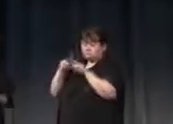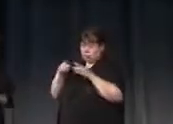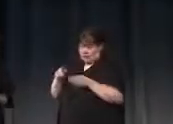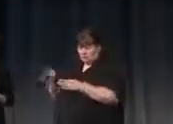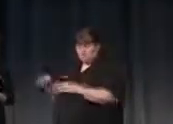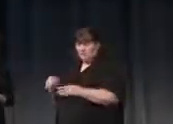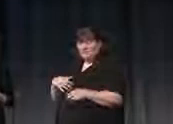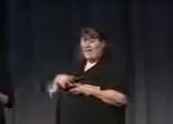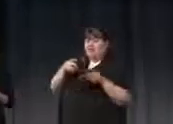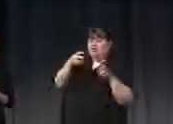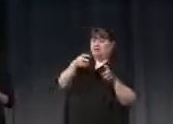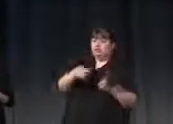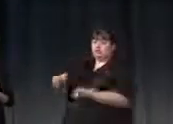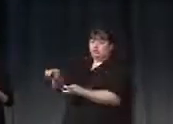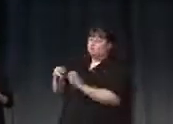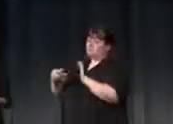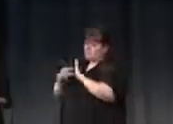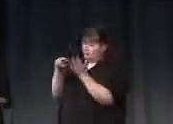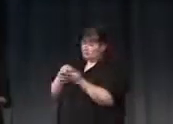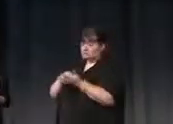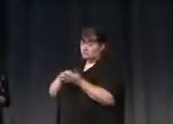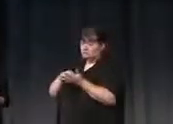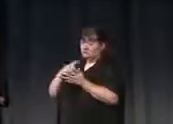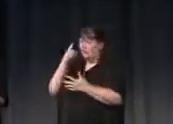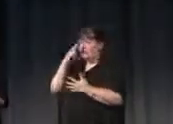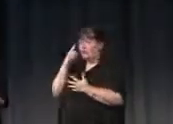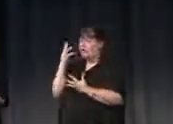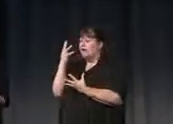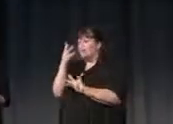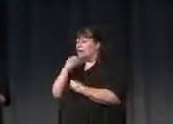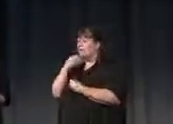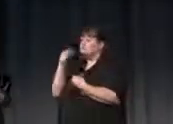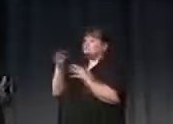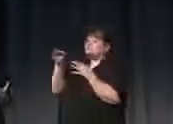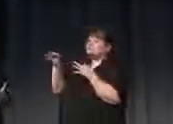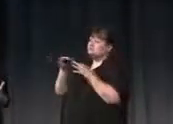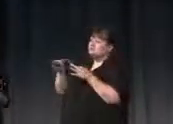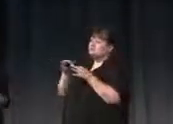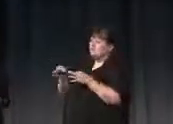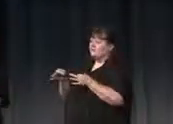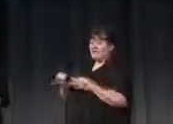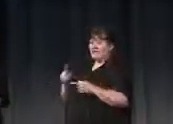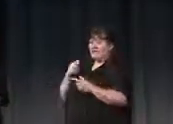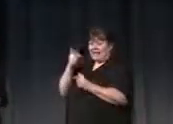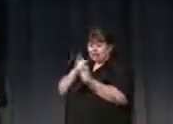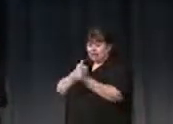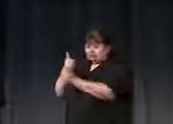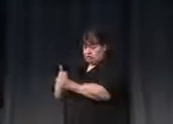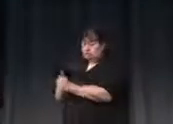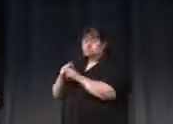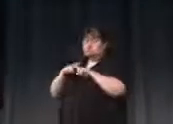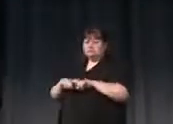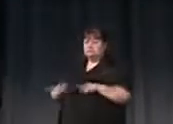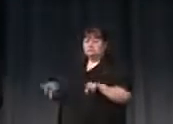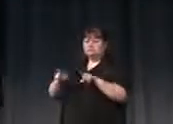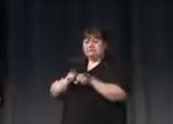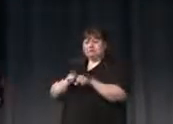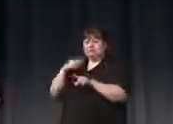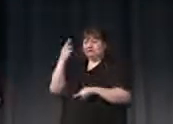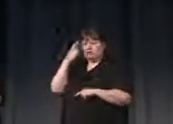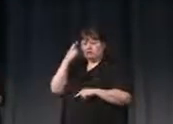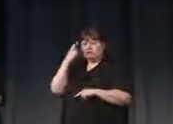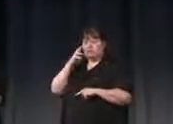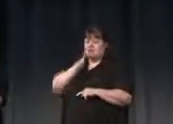is a shift in purpose or aesthetic rather than definition. Each of these cases relies on the same confidence